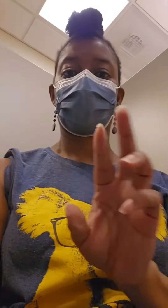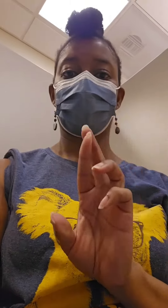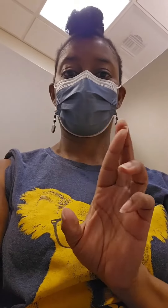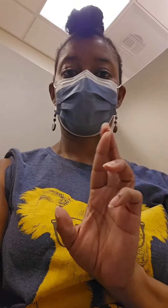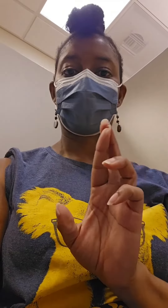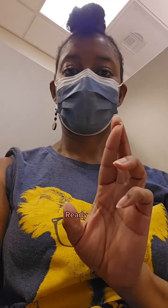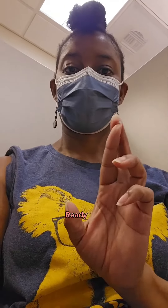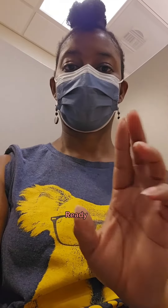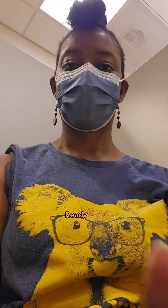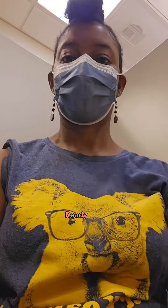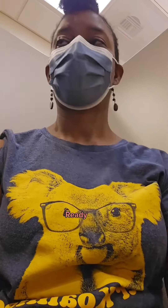Ready?